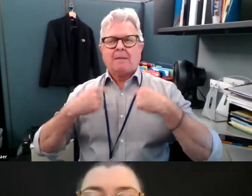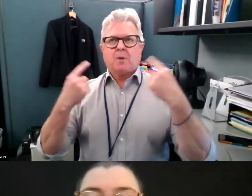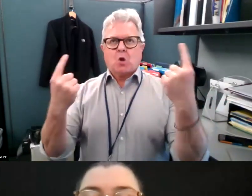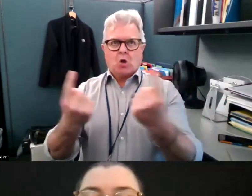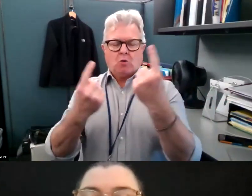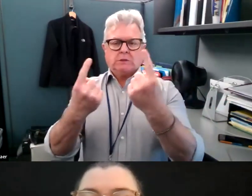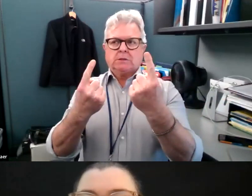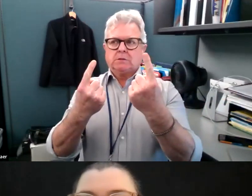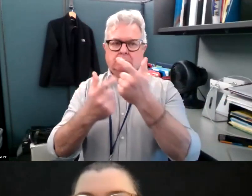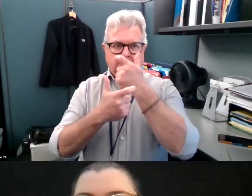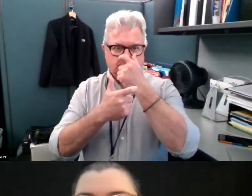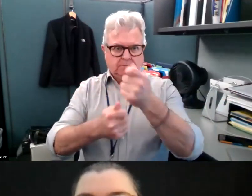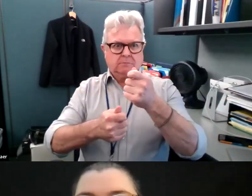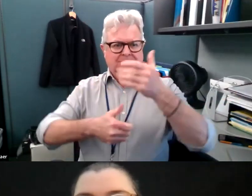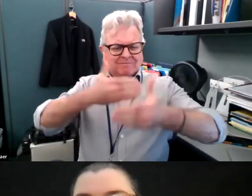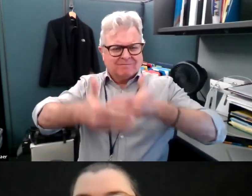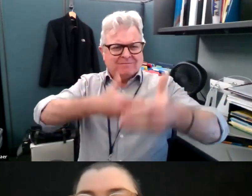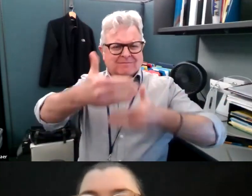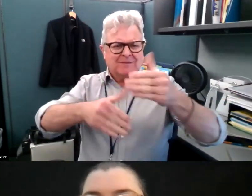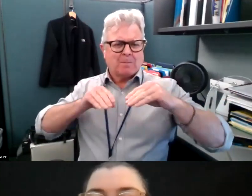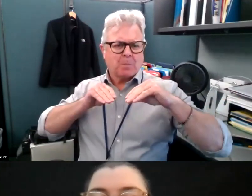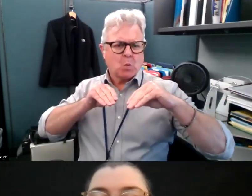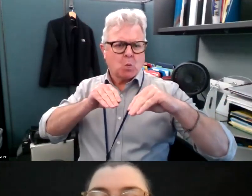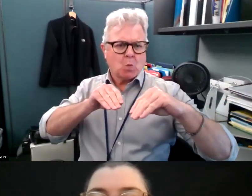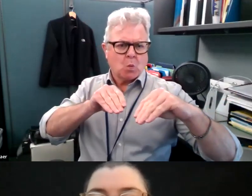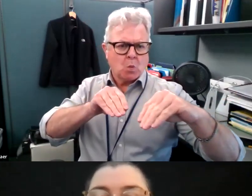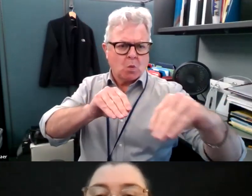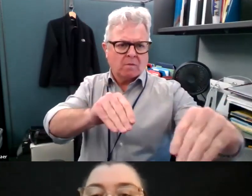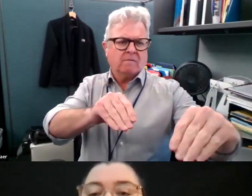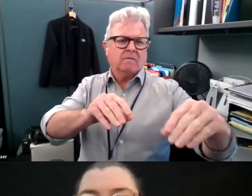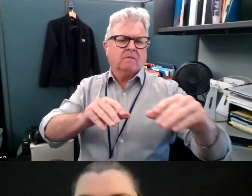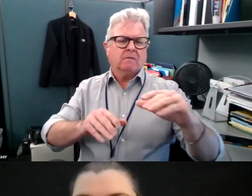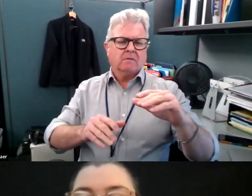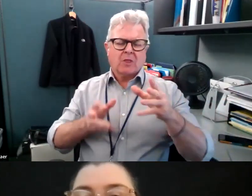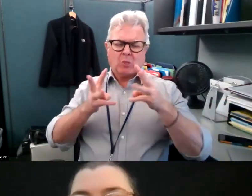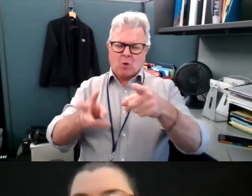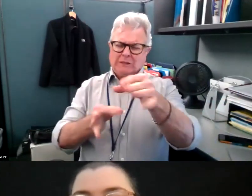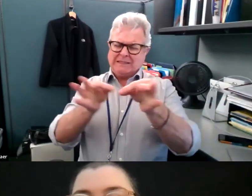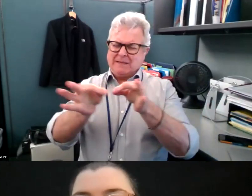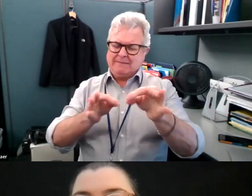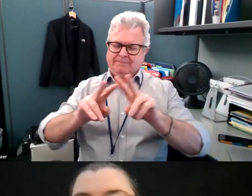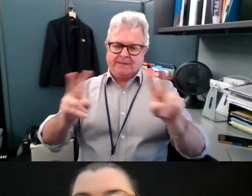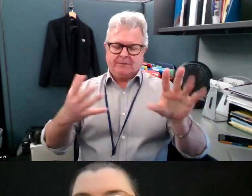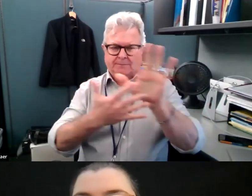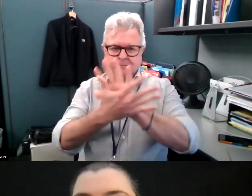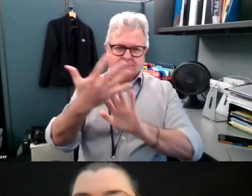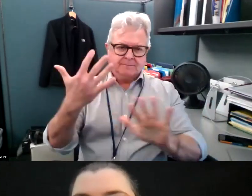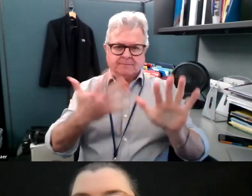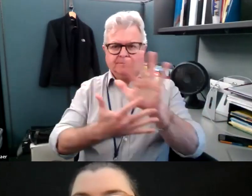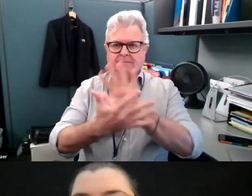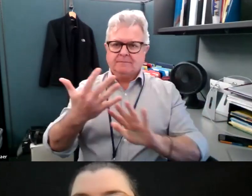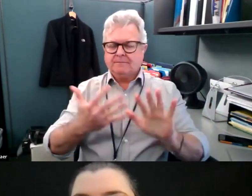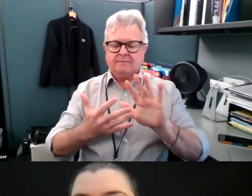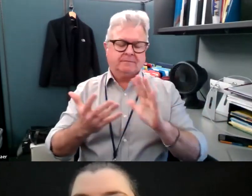is full, obviously, with other things, but I'm always fascinated in the process and how things have